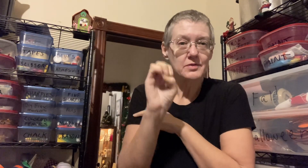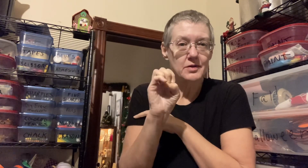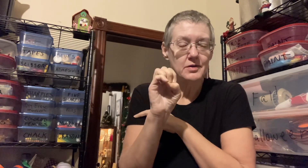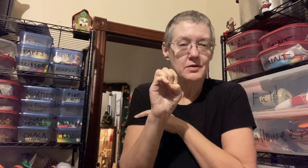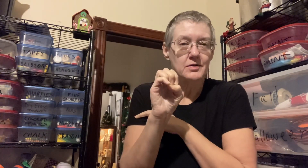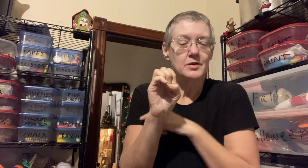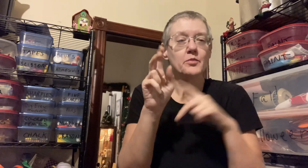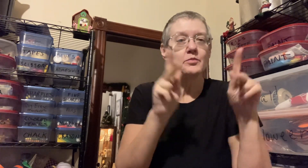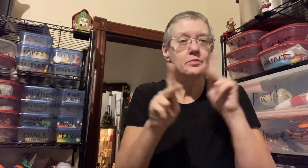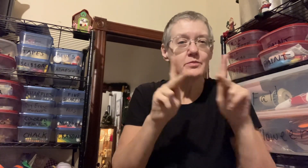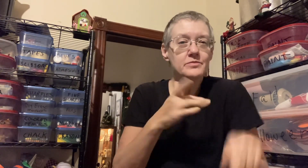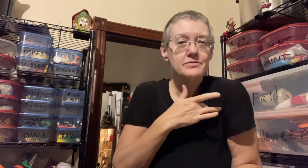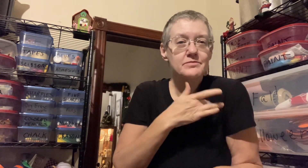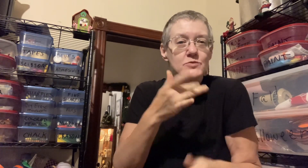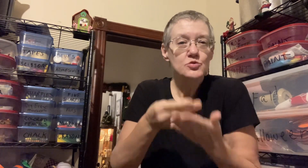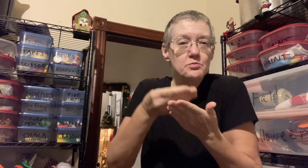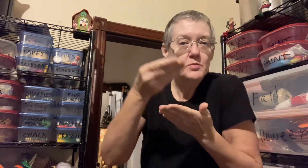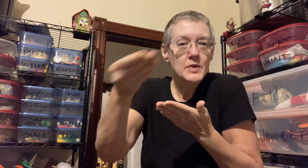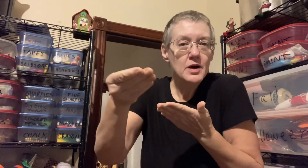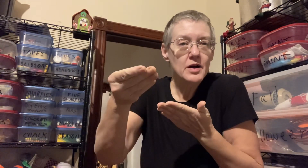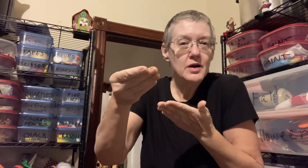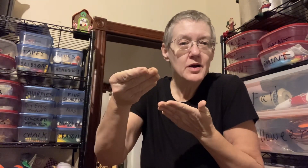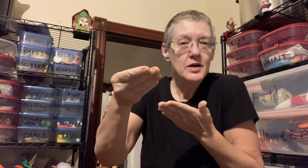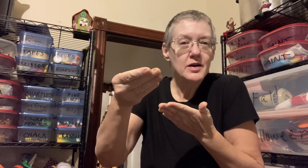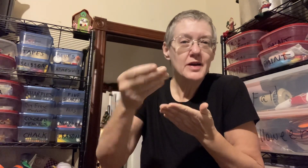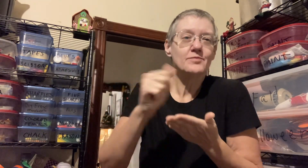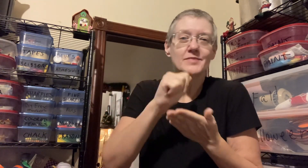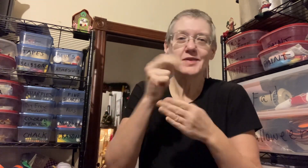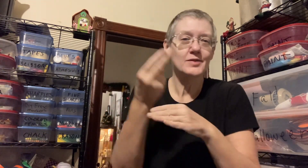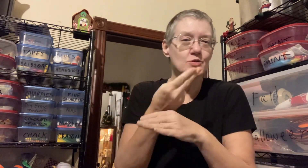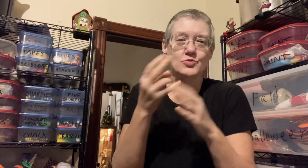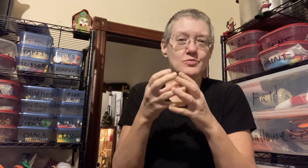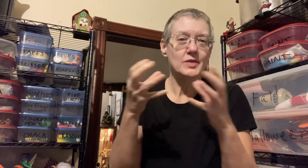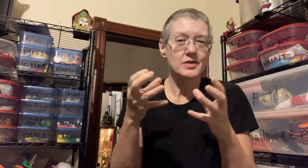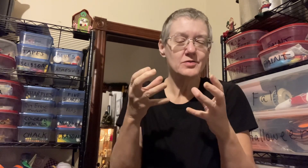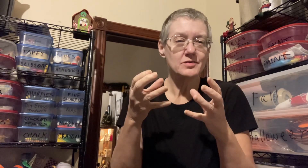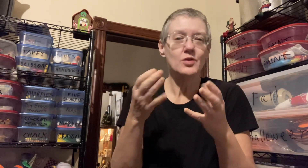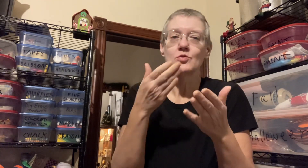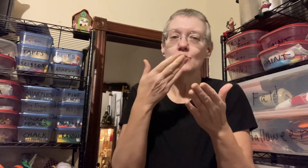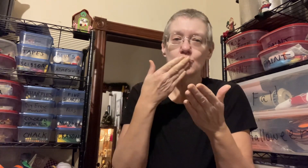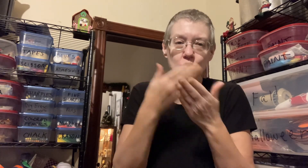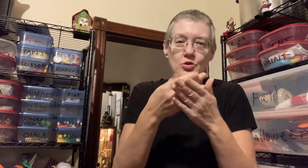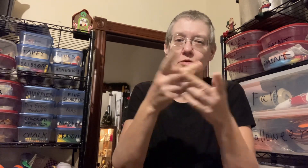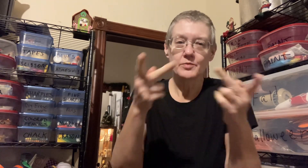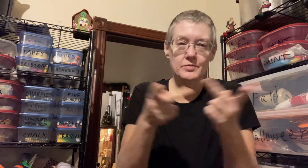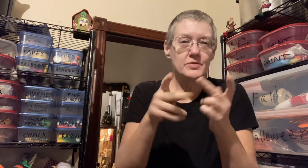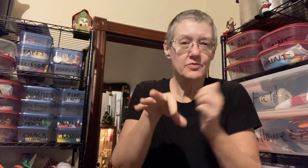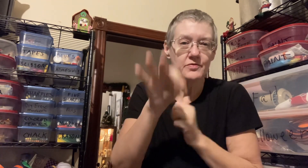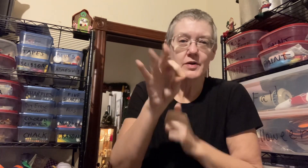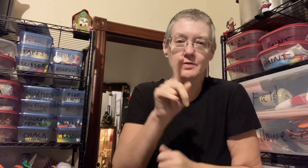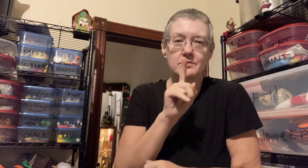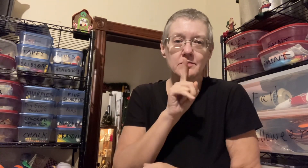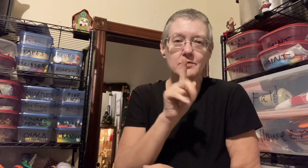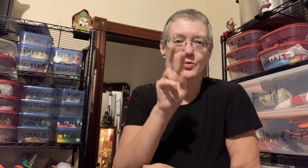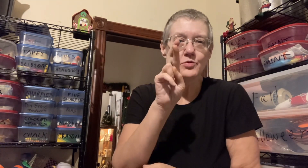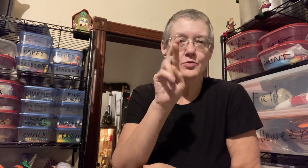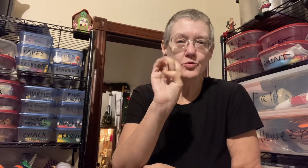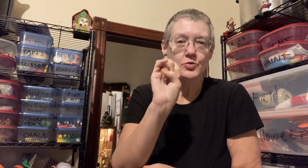sales. It's something people tend to buy and then not use much. So Resale is